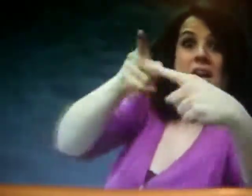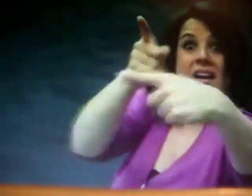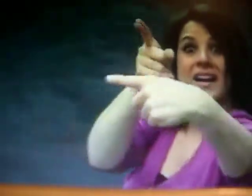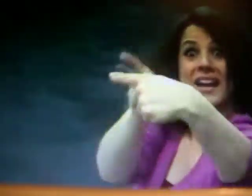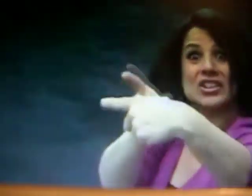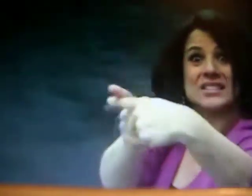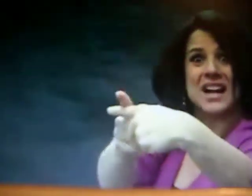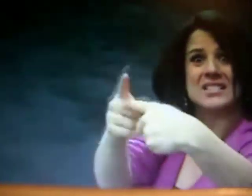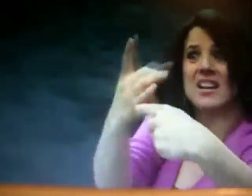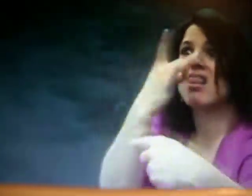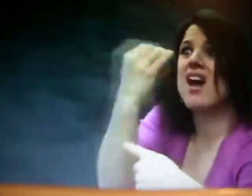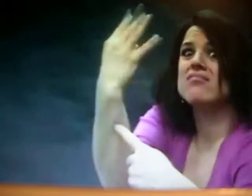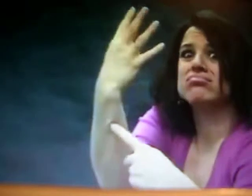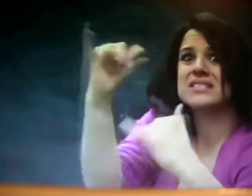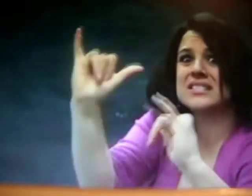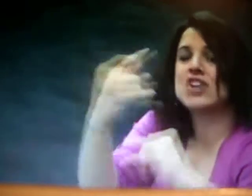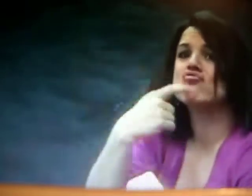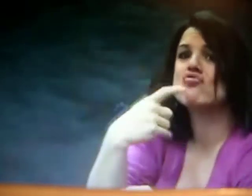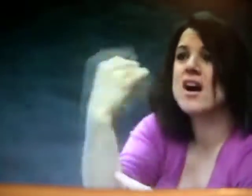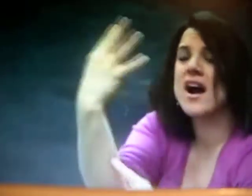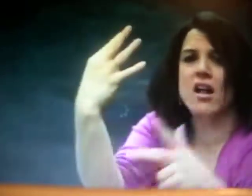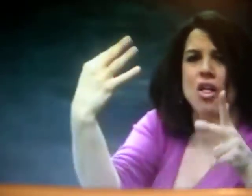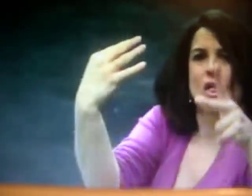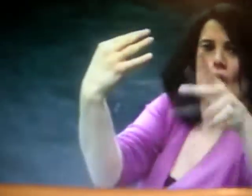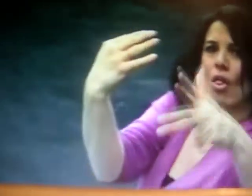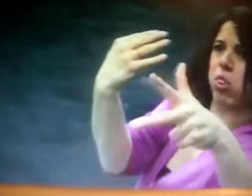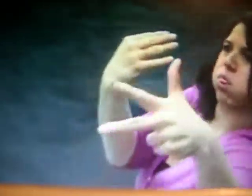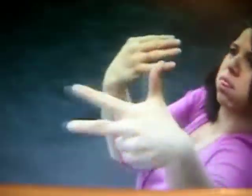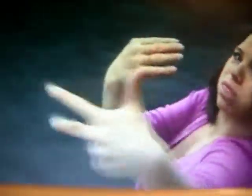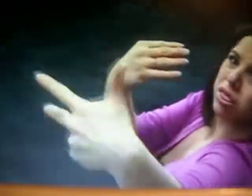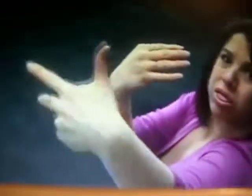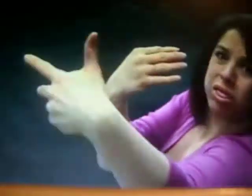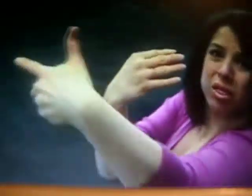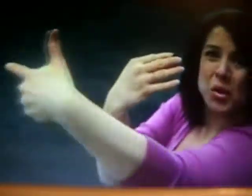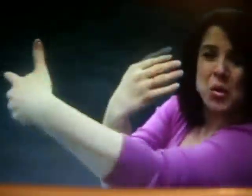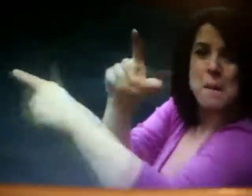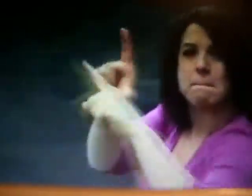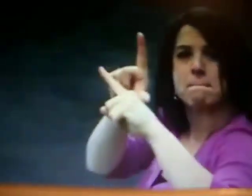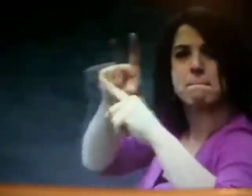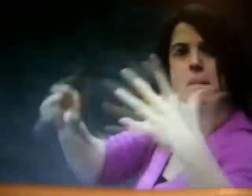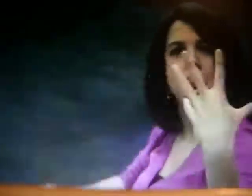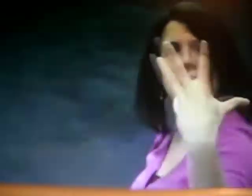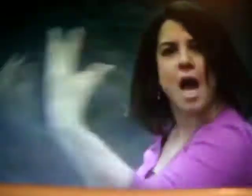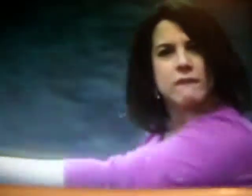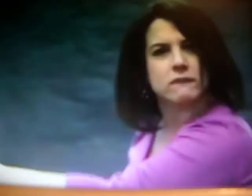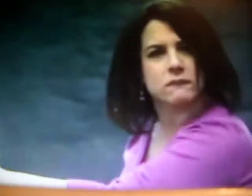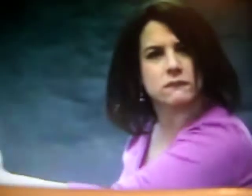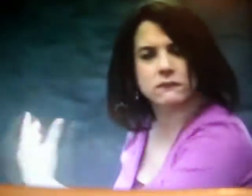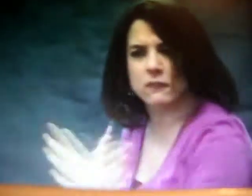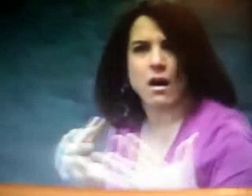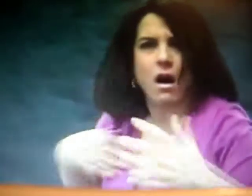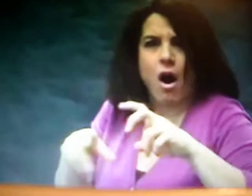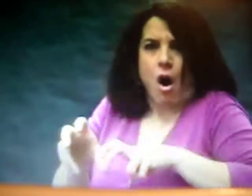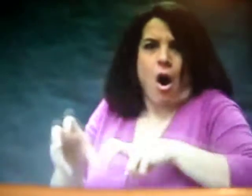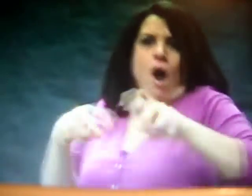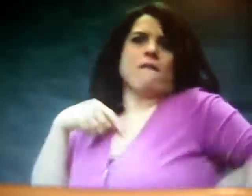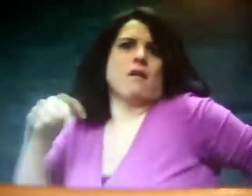But luckily there was no other cars in the other intersection, and the light was still red. And the car went around and